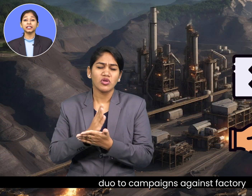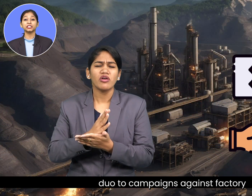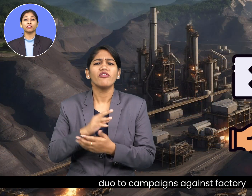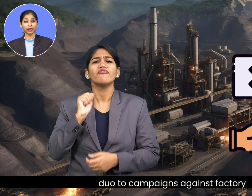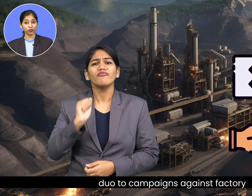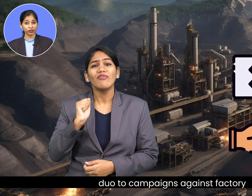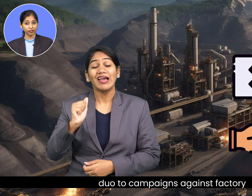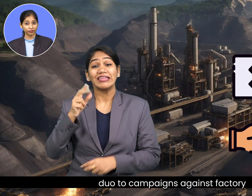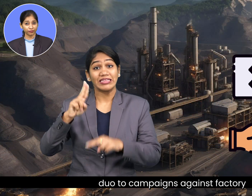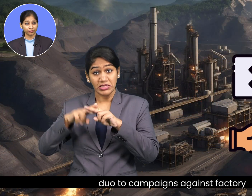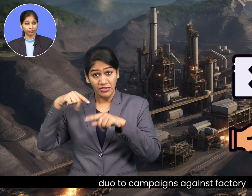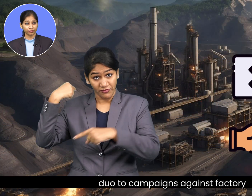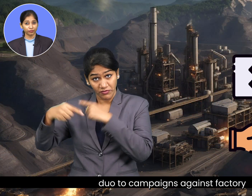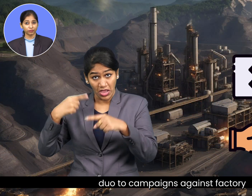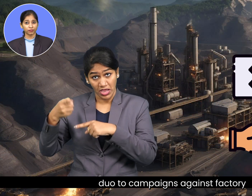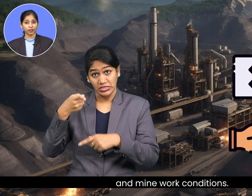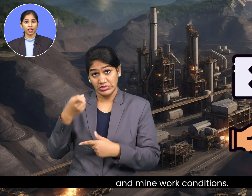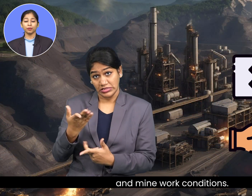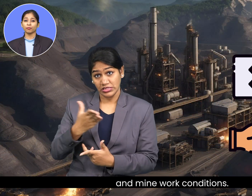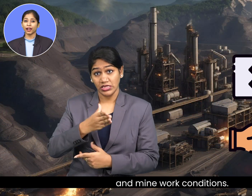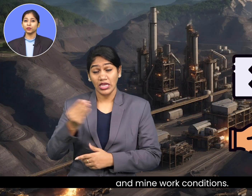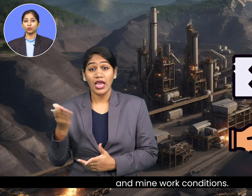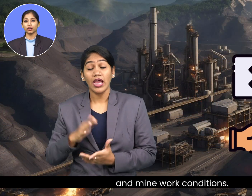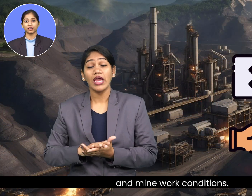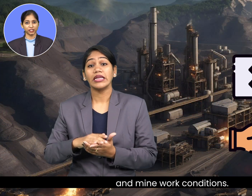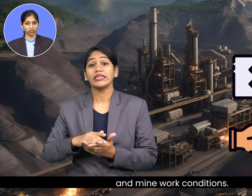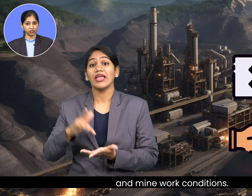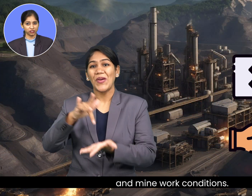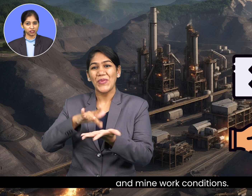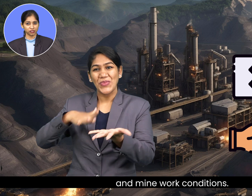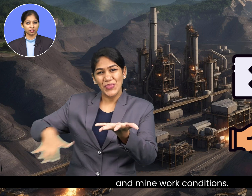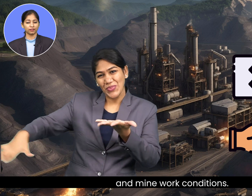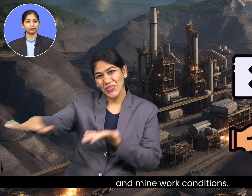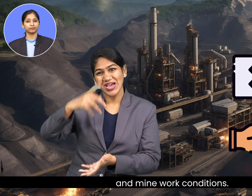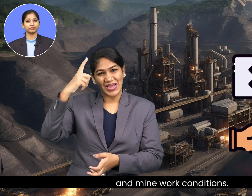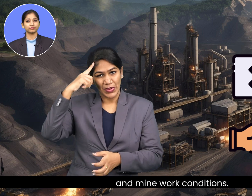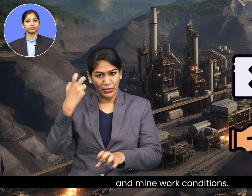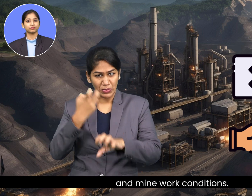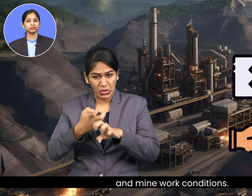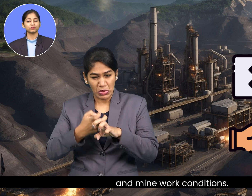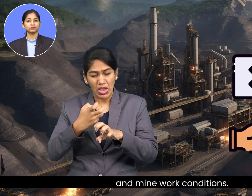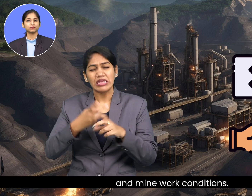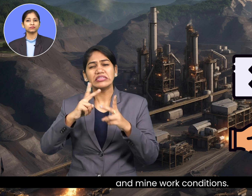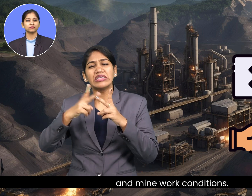campaigns against factory and mine work conditions.